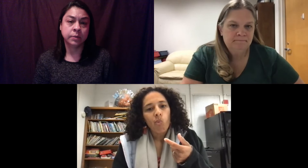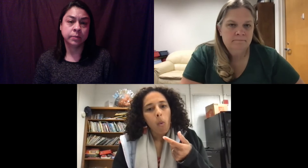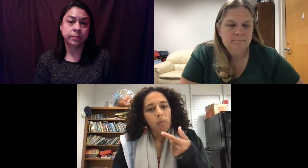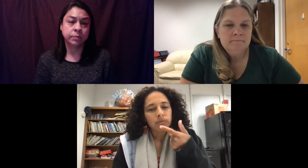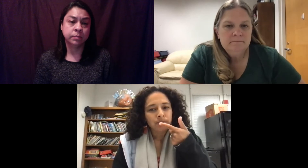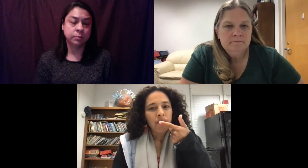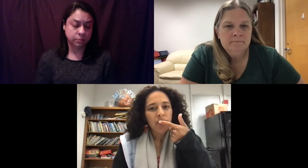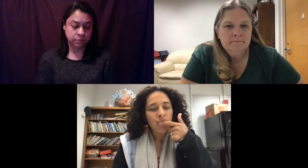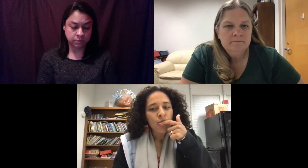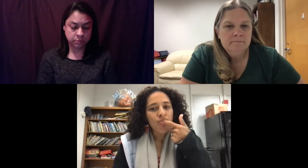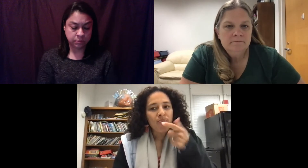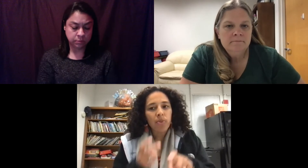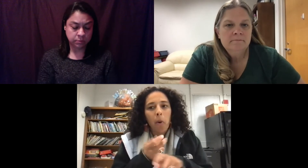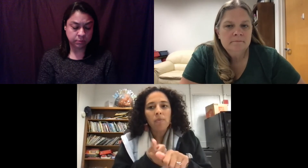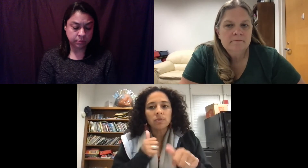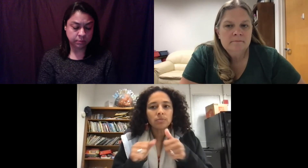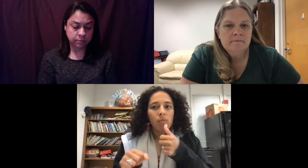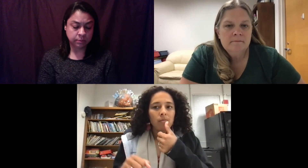So